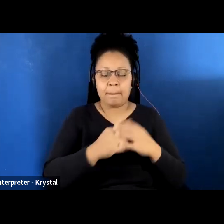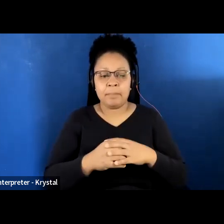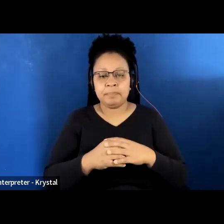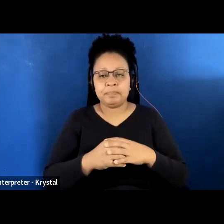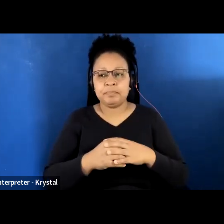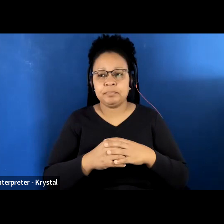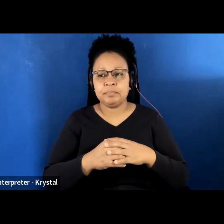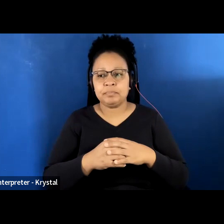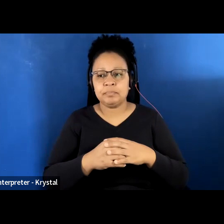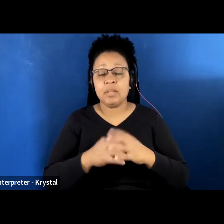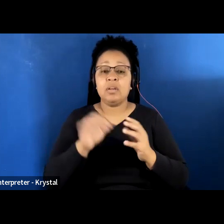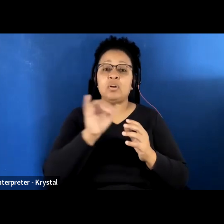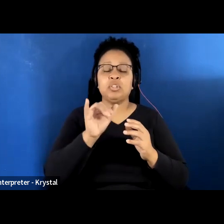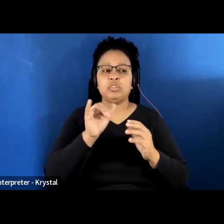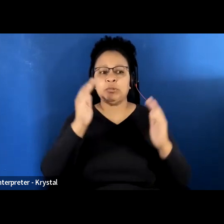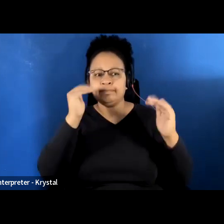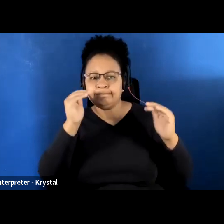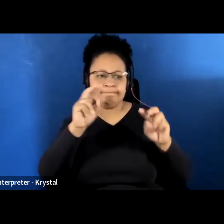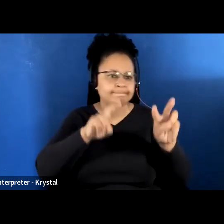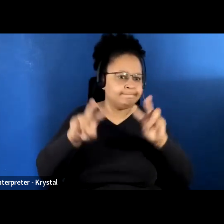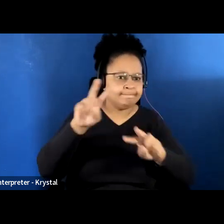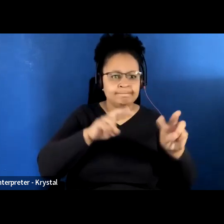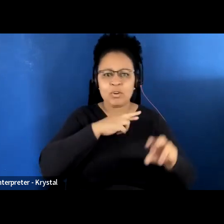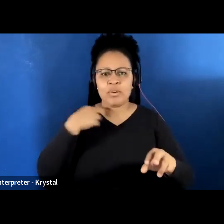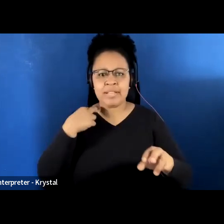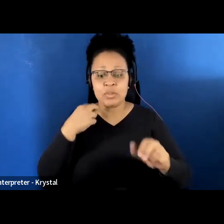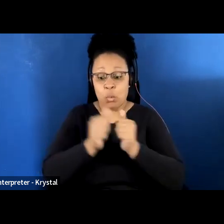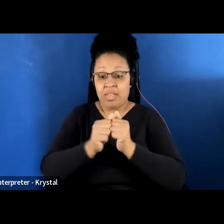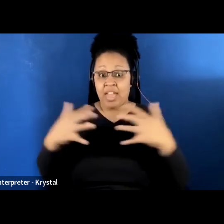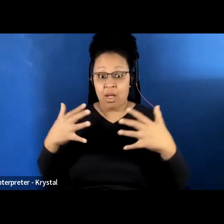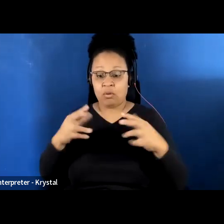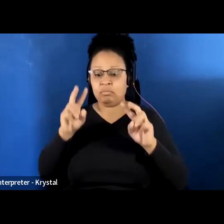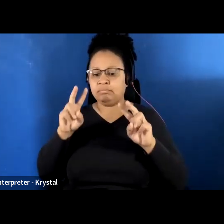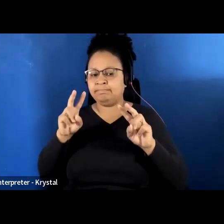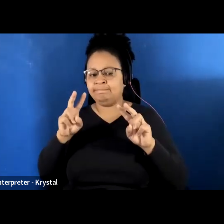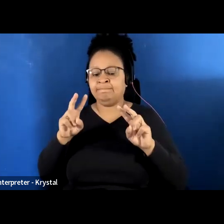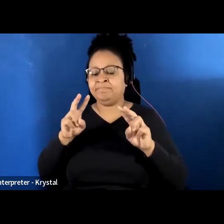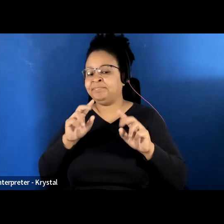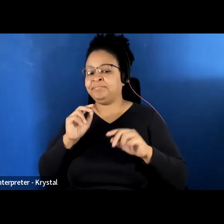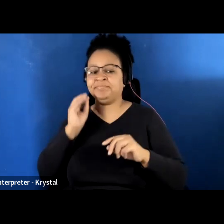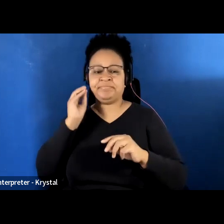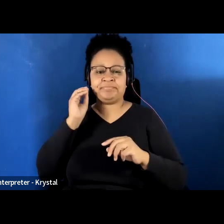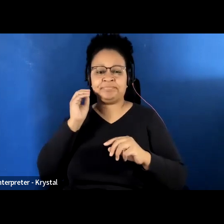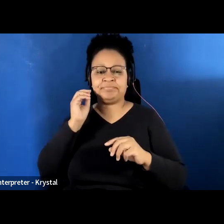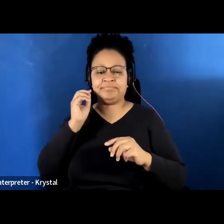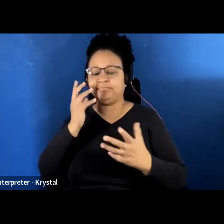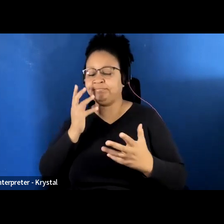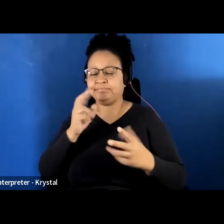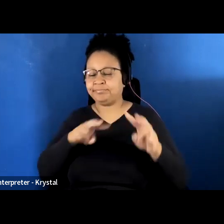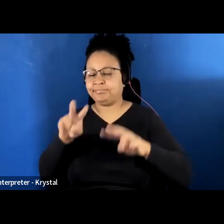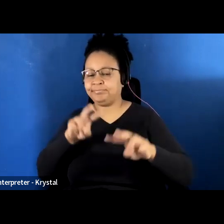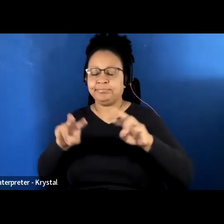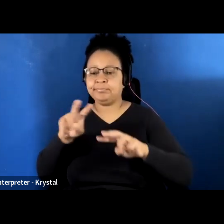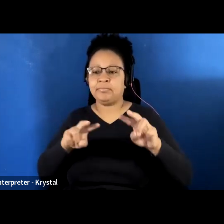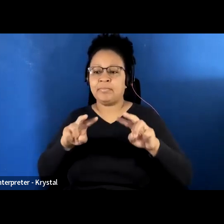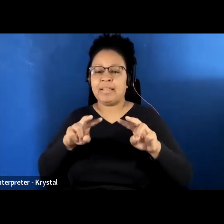And to anticipate risks without being judgmental or acting too soon, because that's a little bit of a